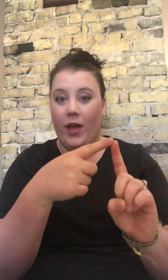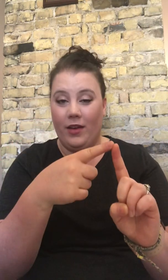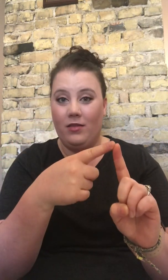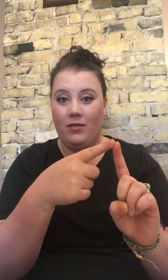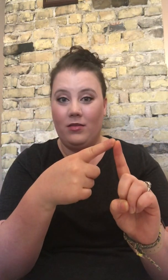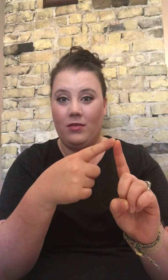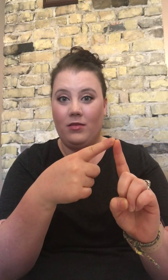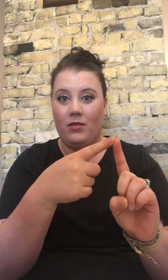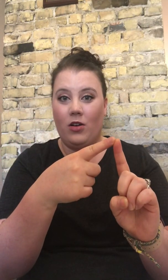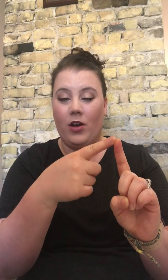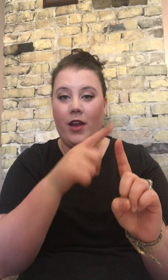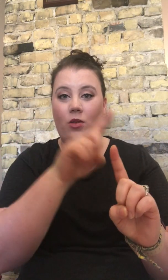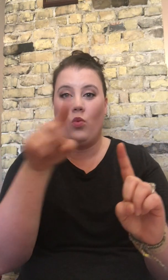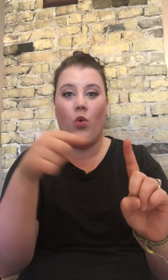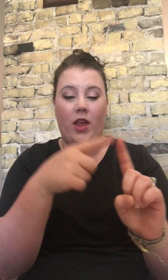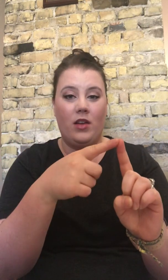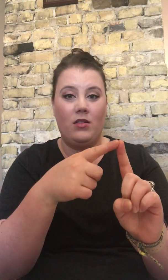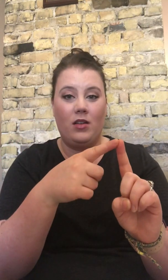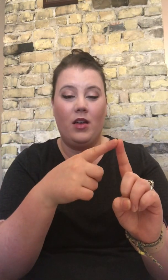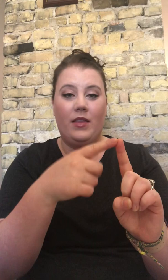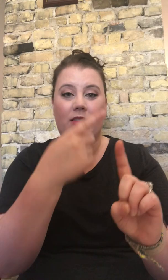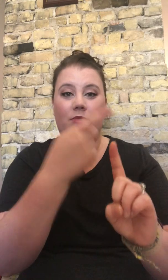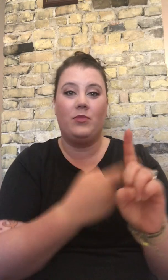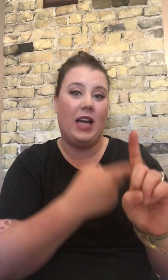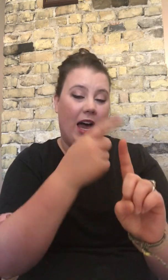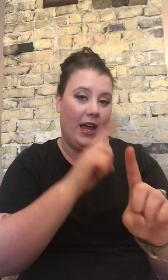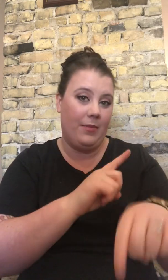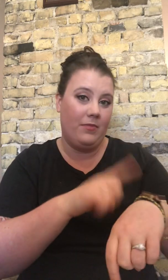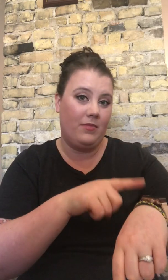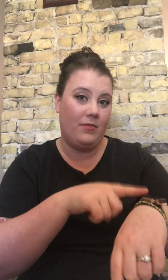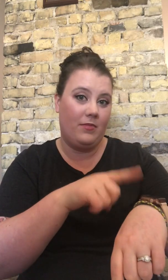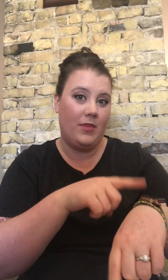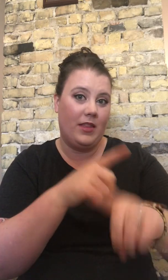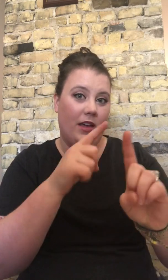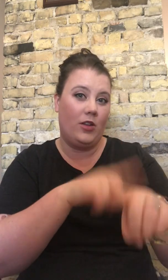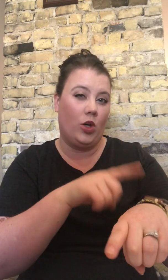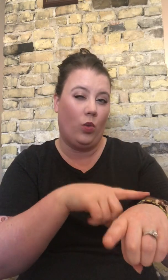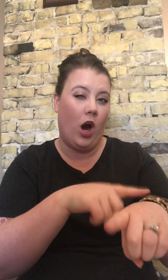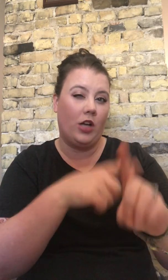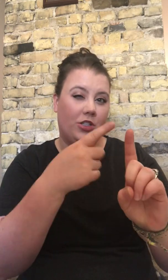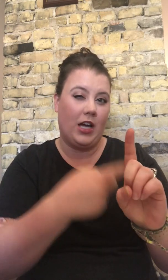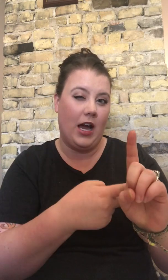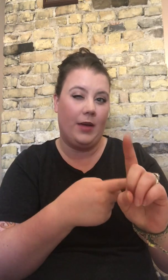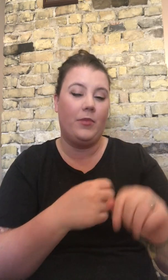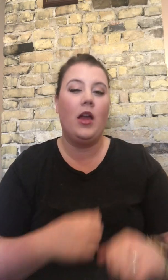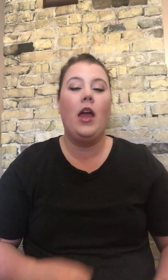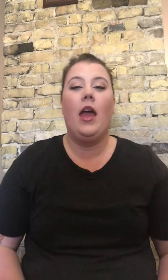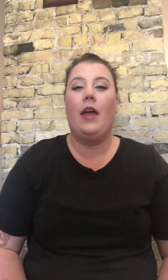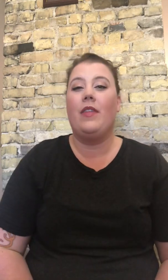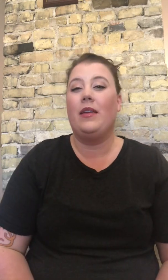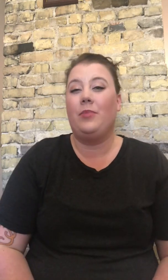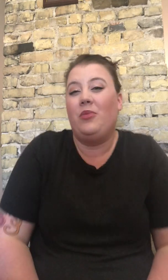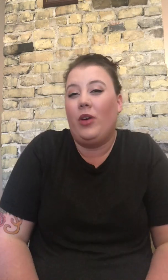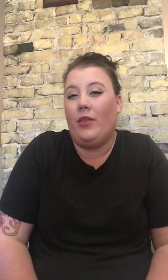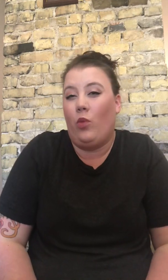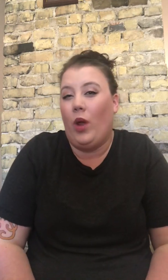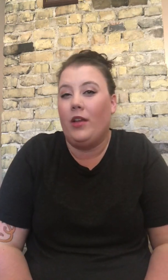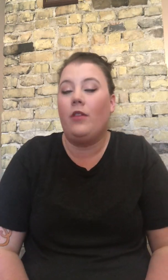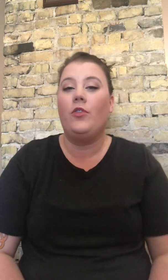when. All right, when, that's time. Think your watch, time. And then people get when confused